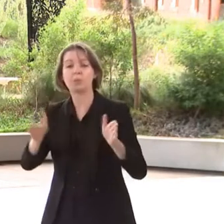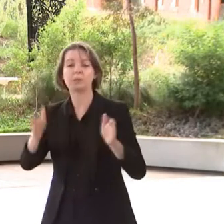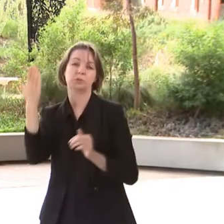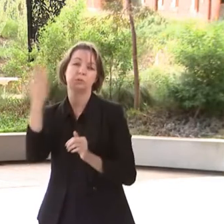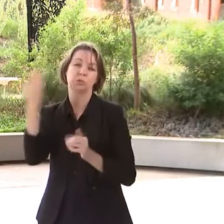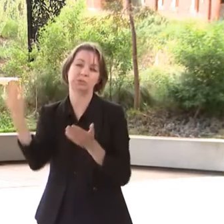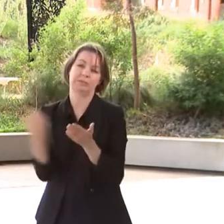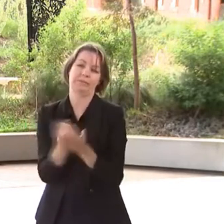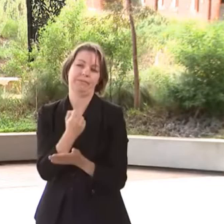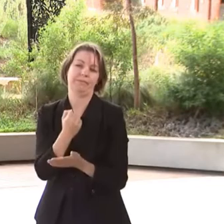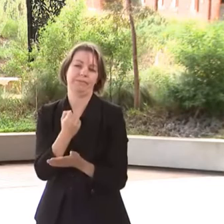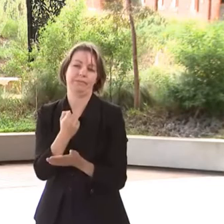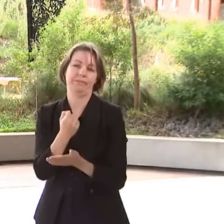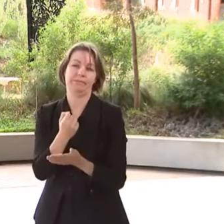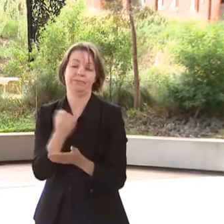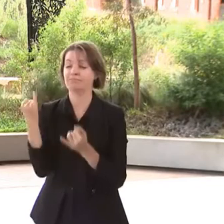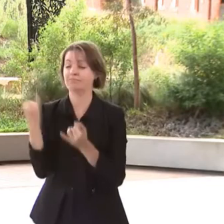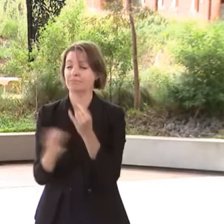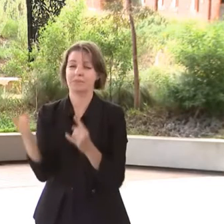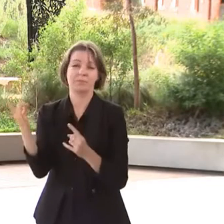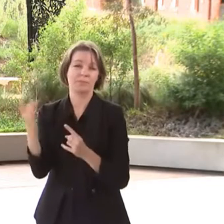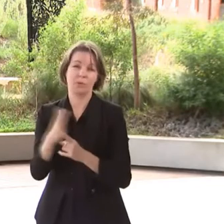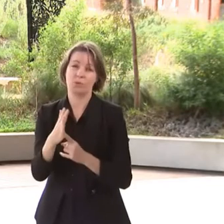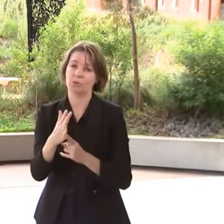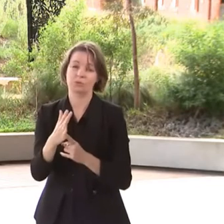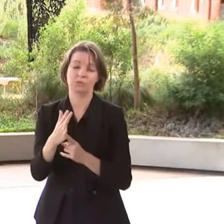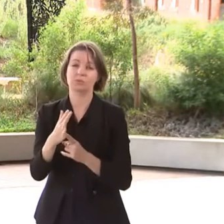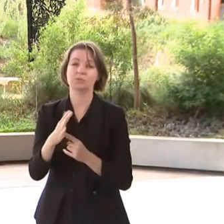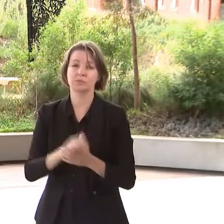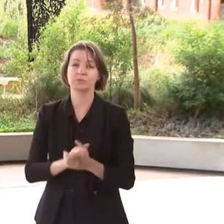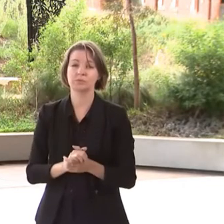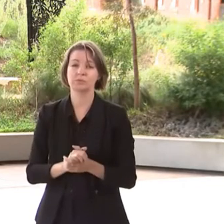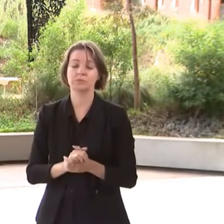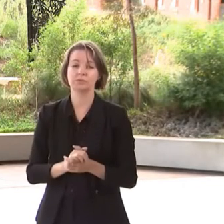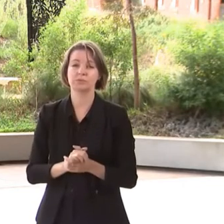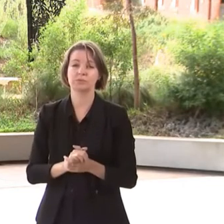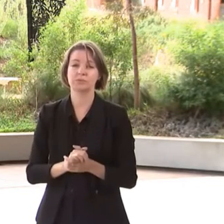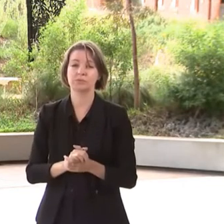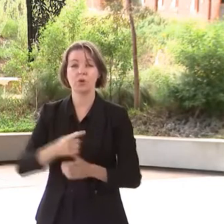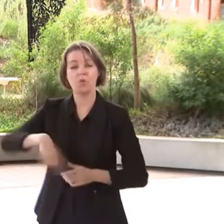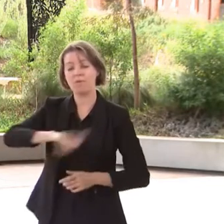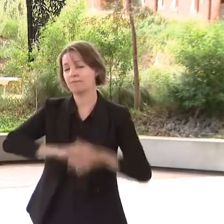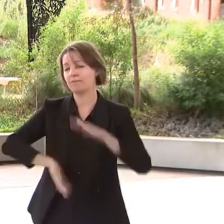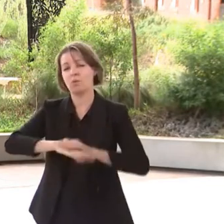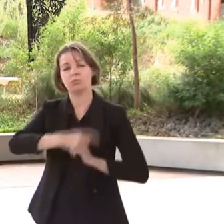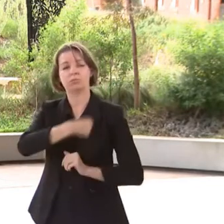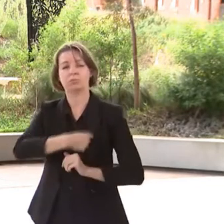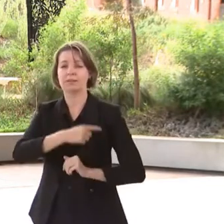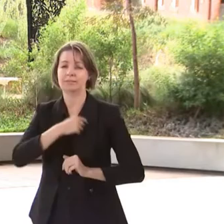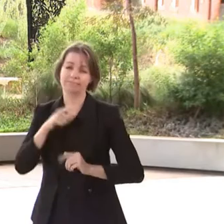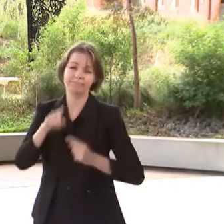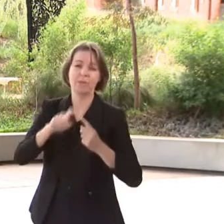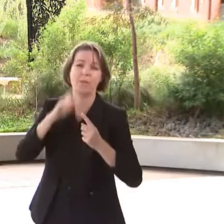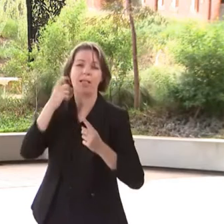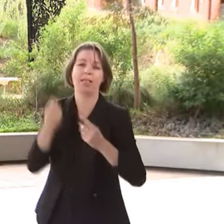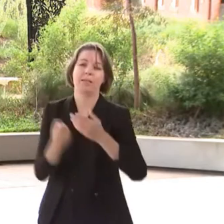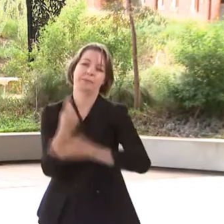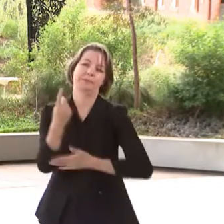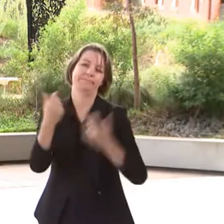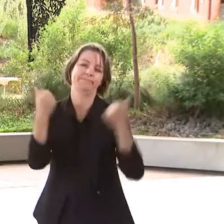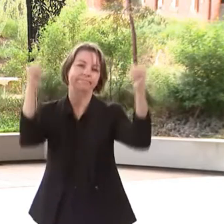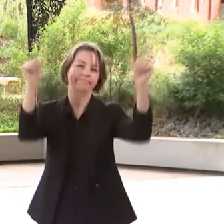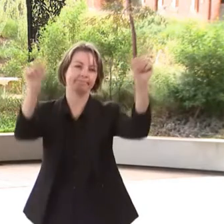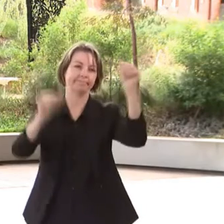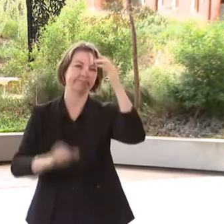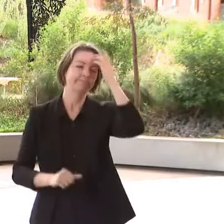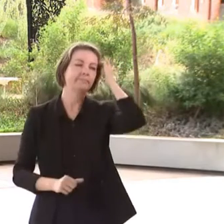in a safe way. It's crucial, it's essential, and we are completely committed to achieving that end. The Prime Minister says